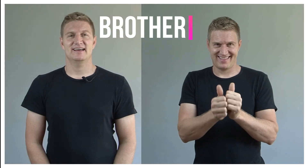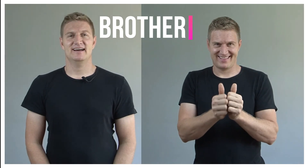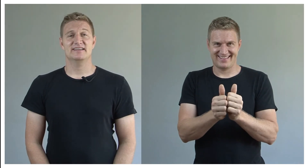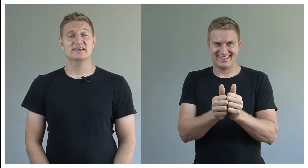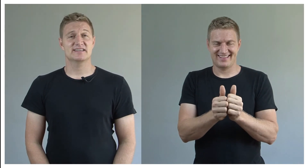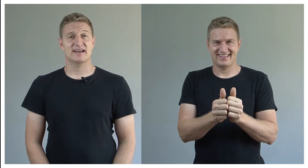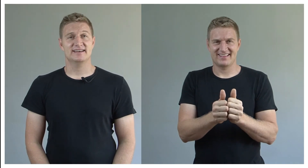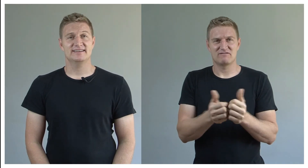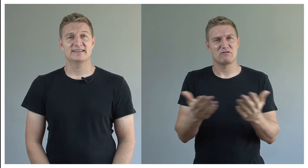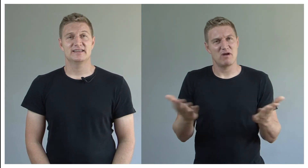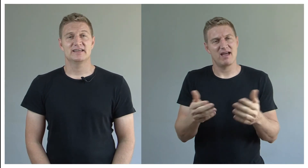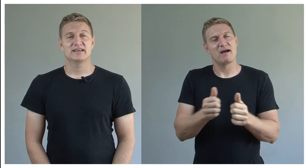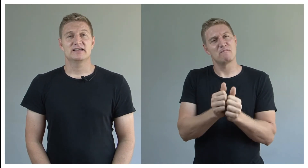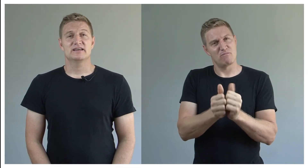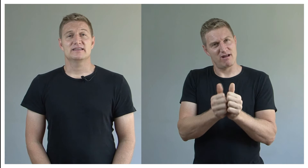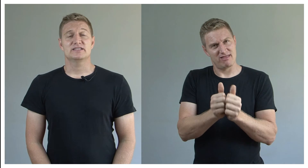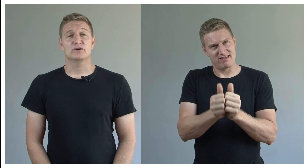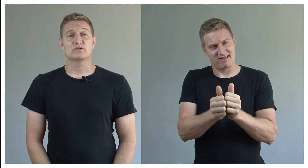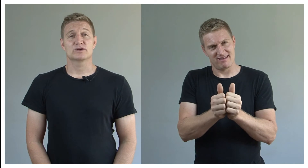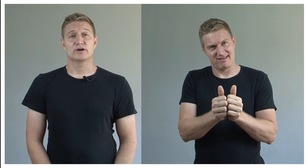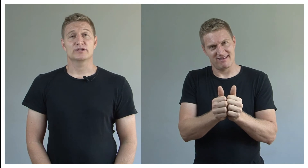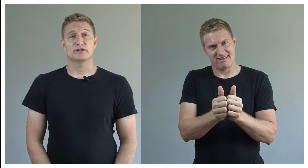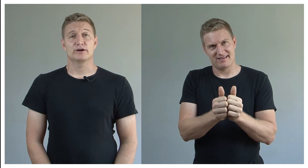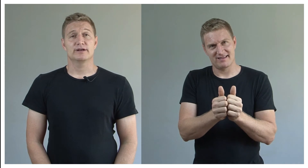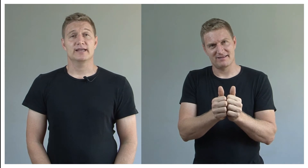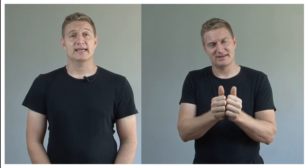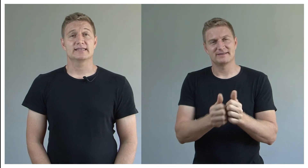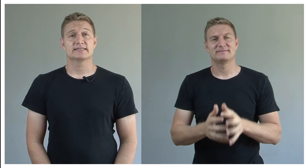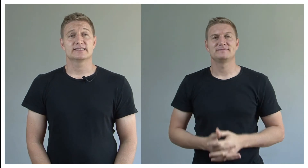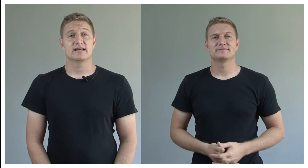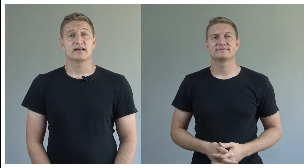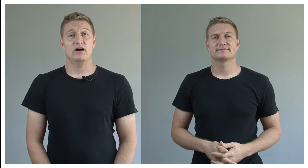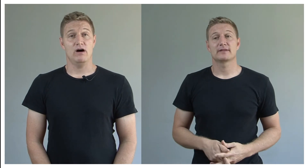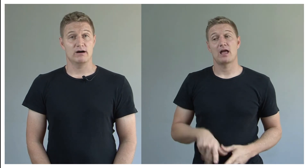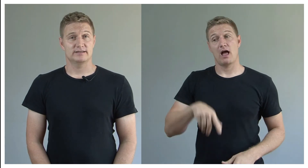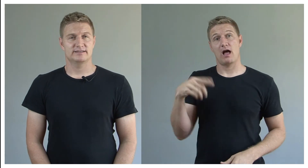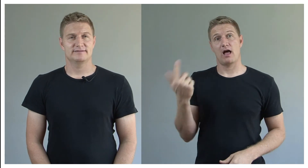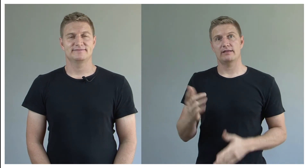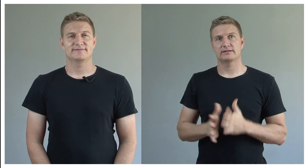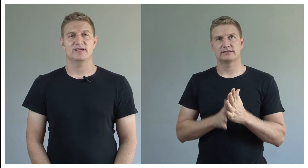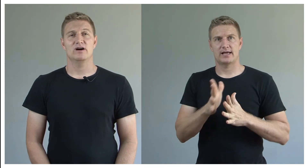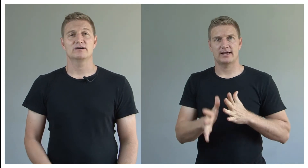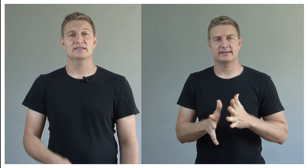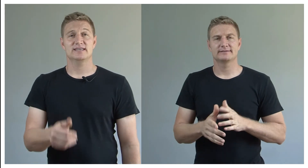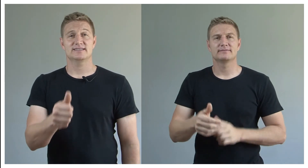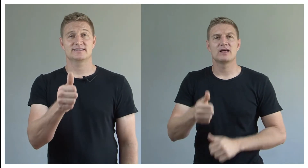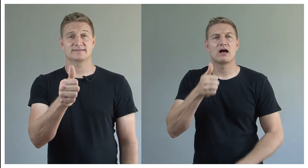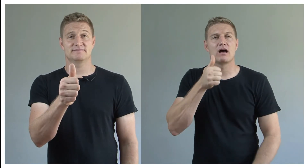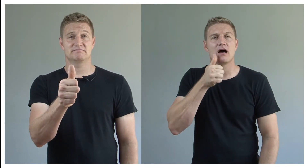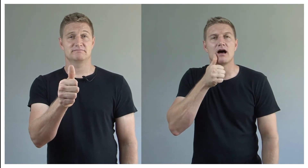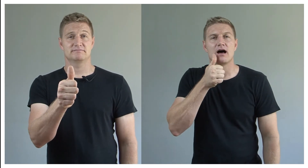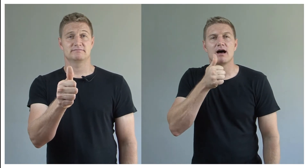Other sign that you're also going to learn is aunt. Aunt is